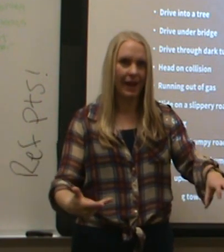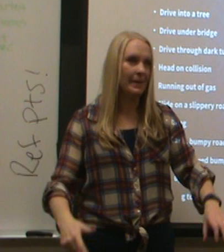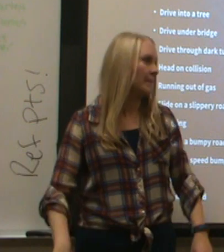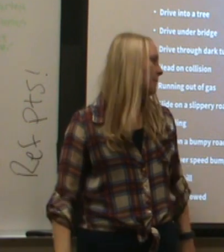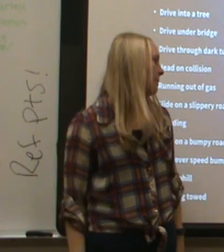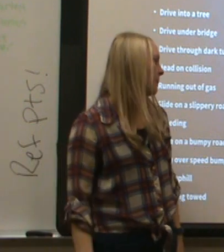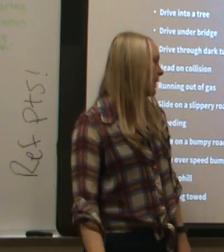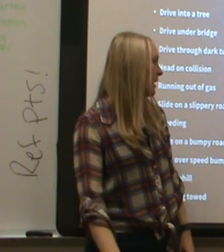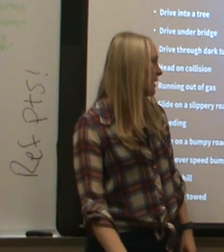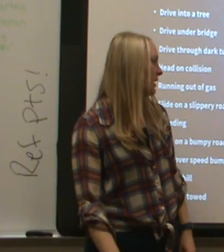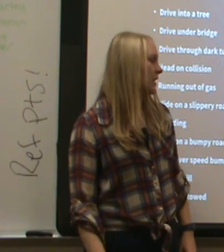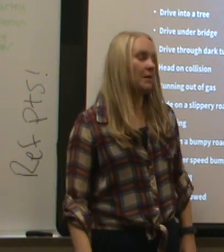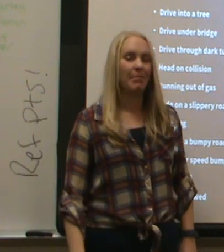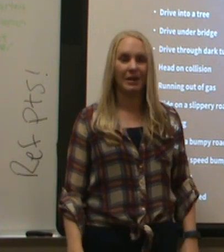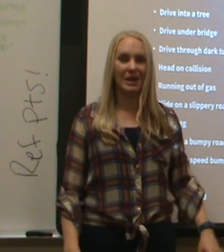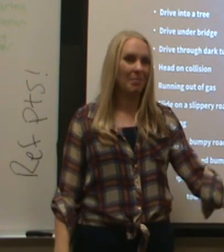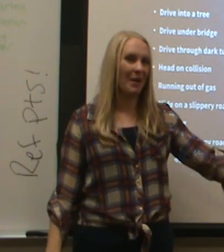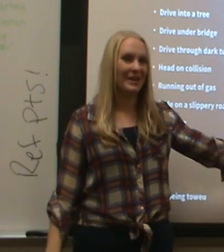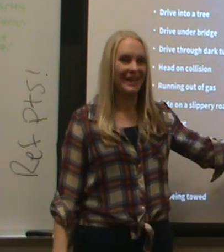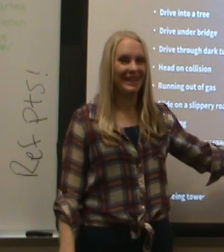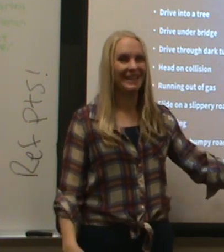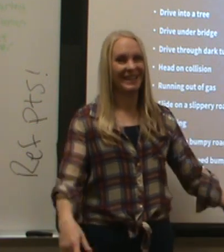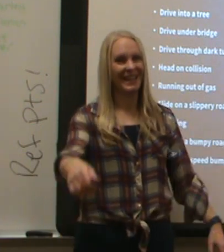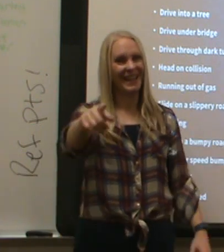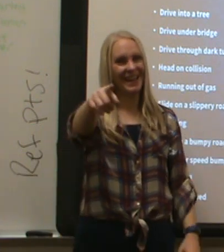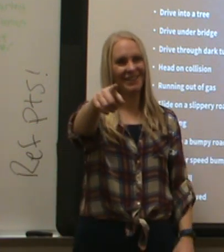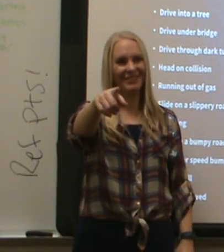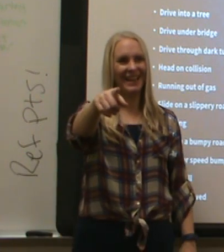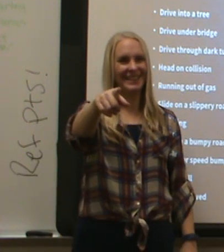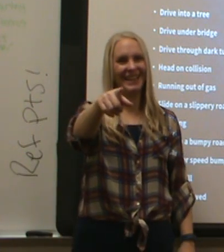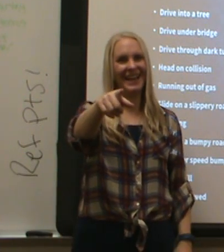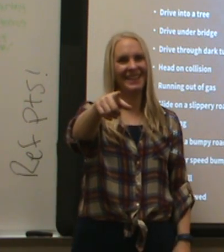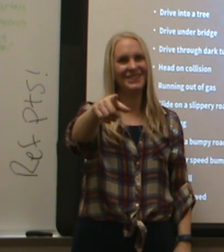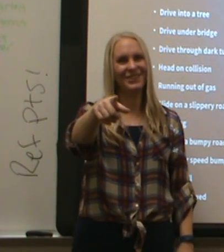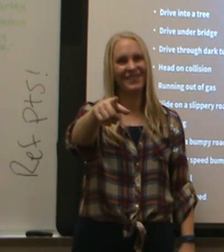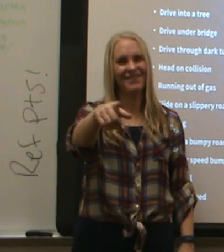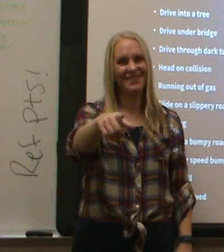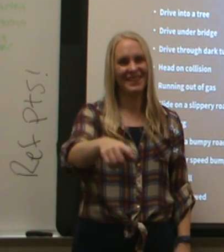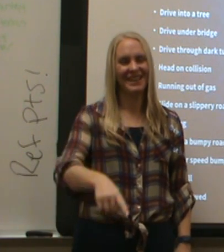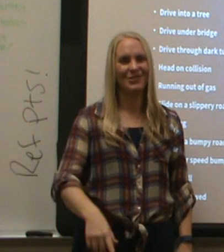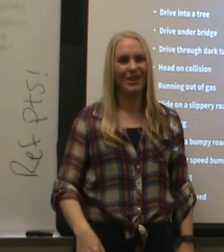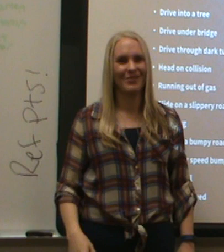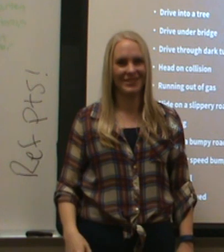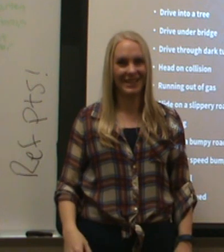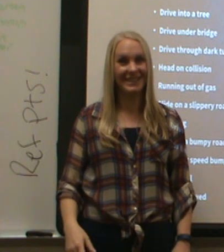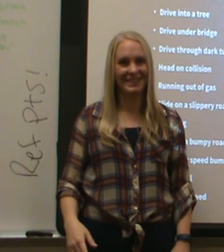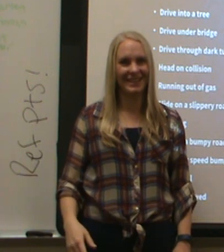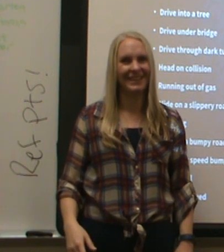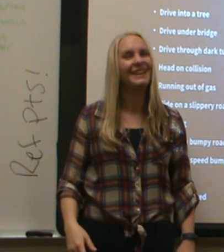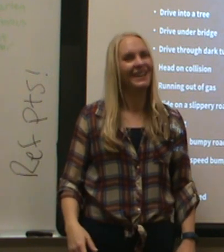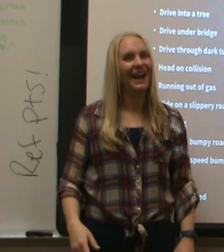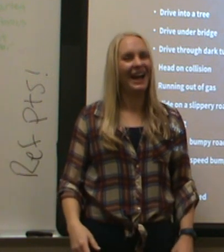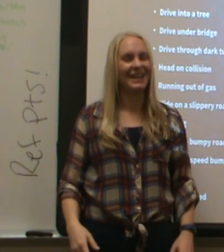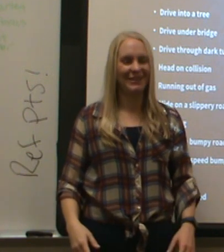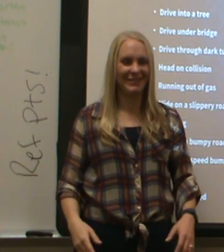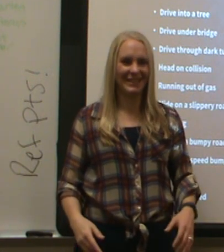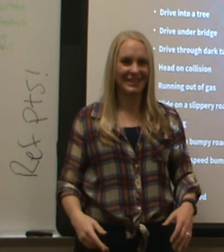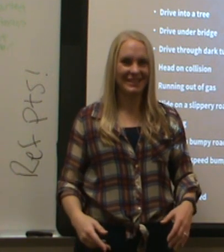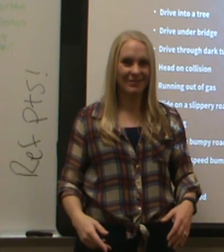okay? Parallel parking. Hey, you like that. That's your favorite thing, driver's ed, isn't it? I know it is,